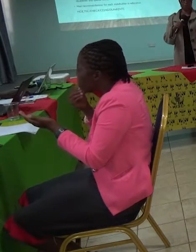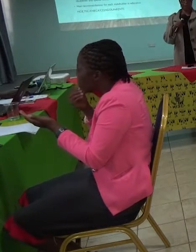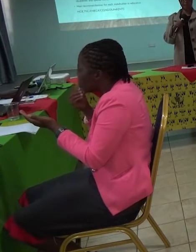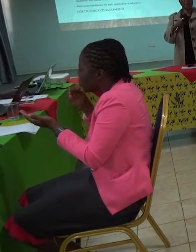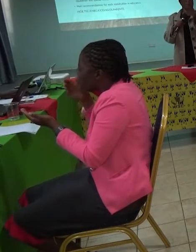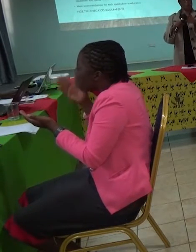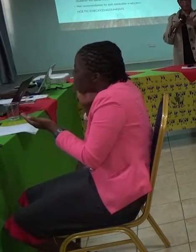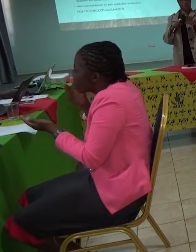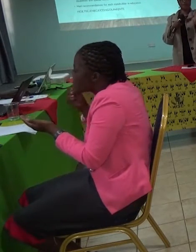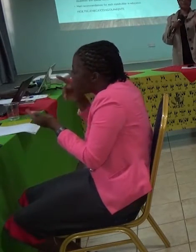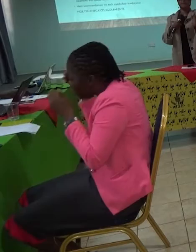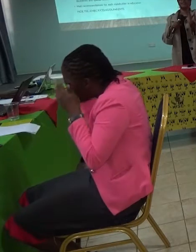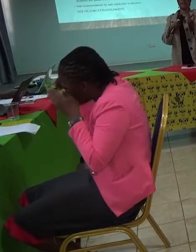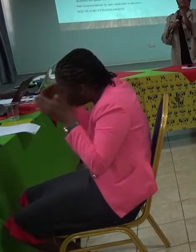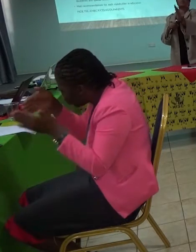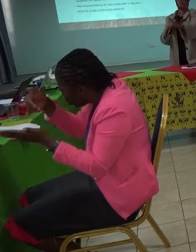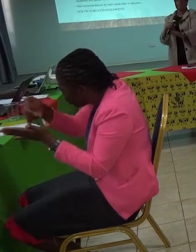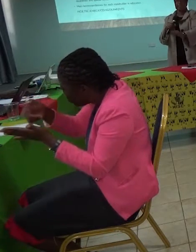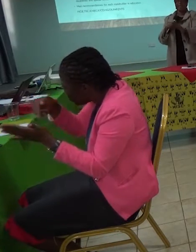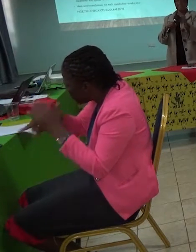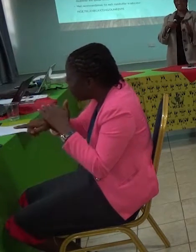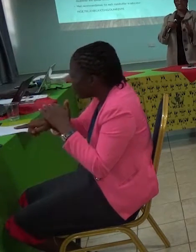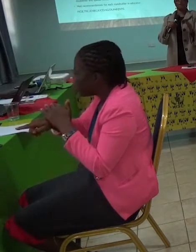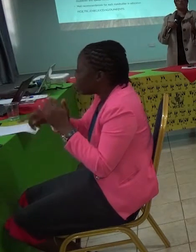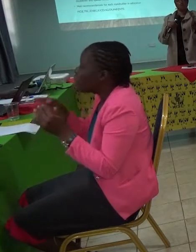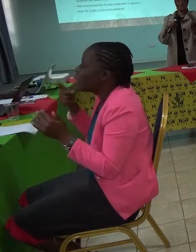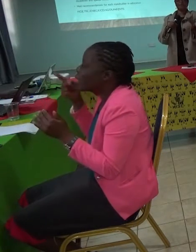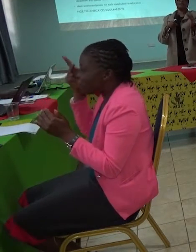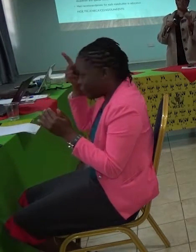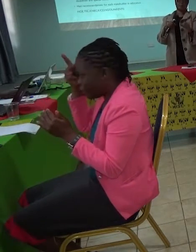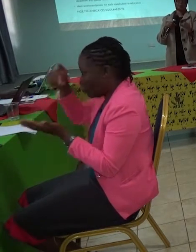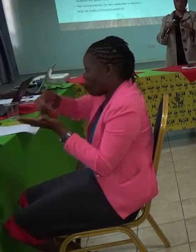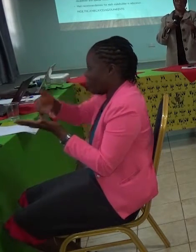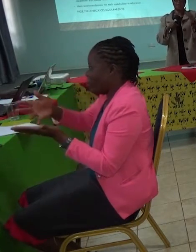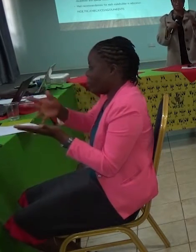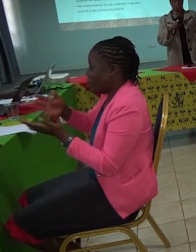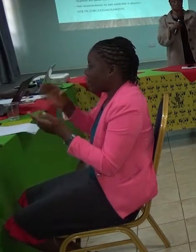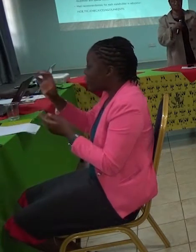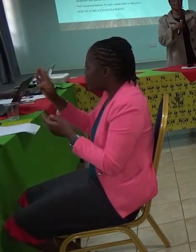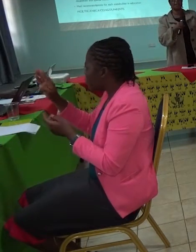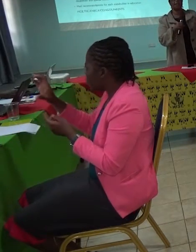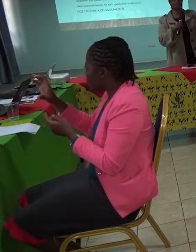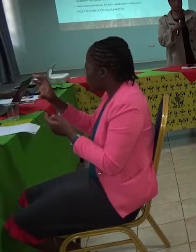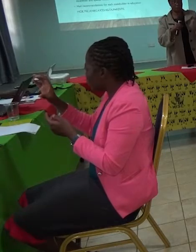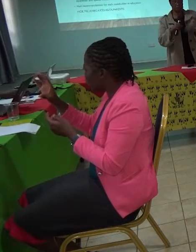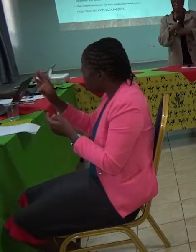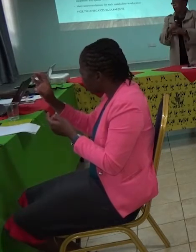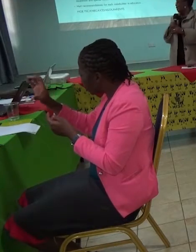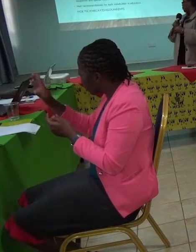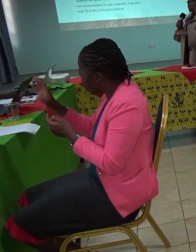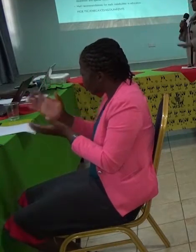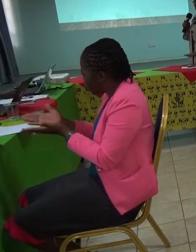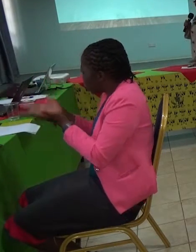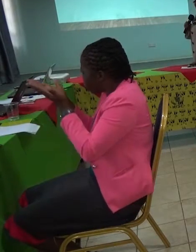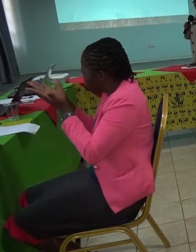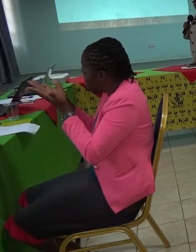education. And I'm so happy that CBC then is promoting that kind of parents' participation in their children's education.